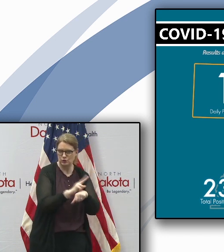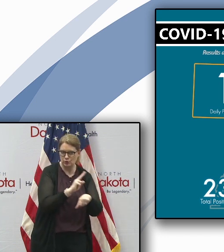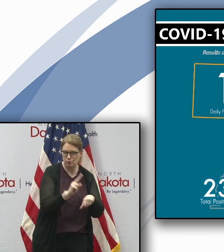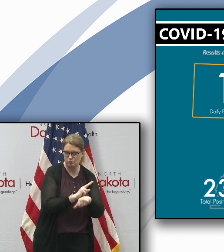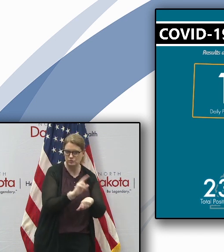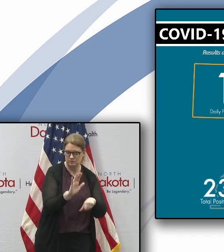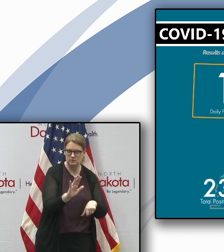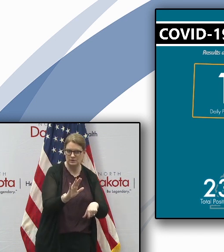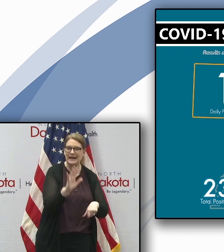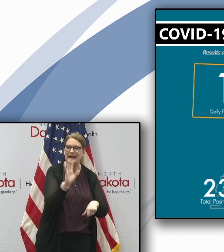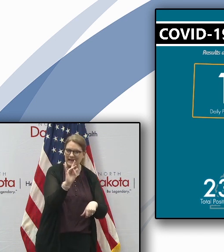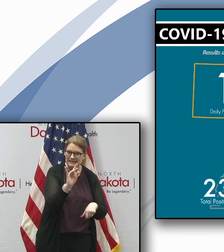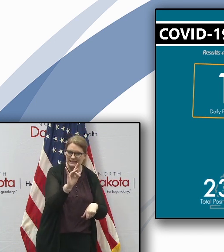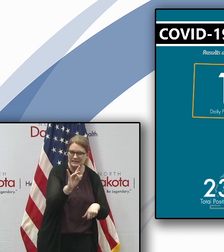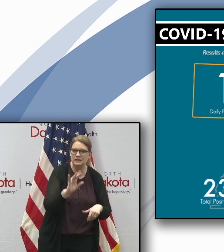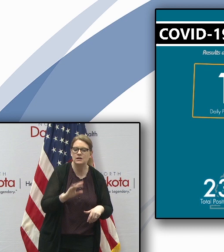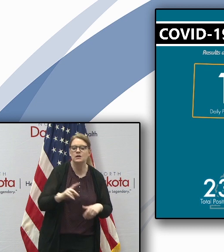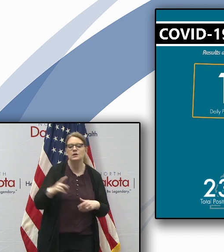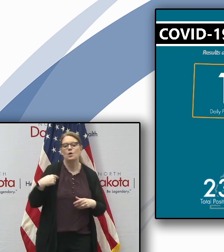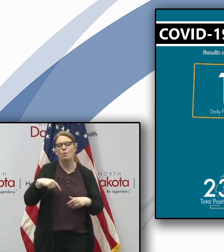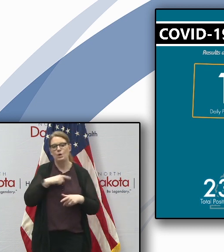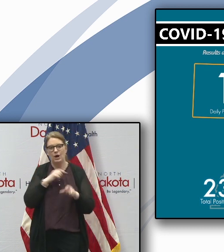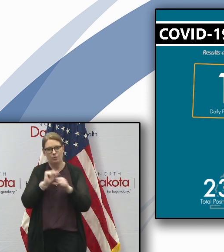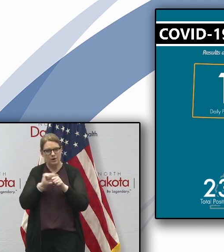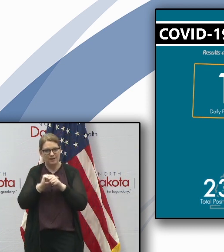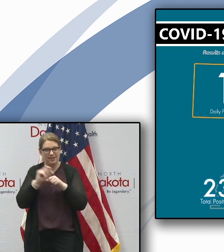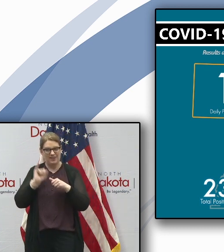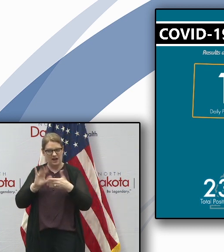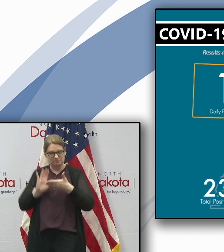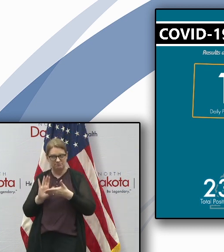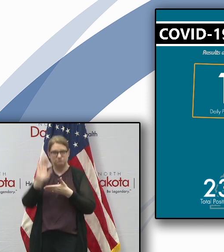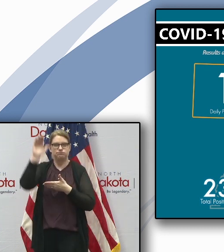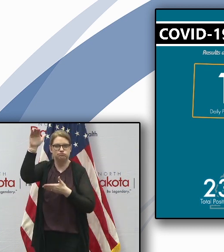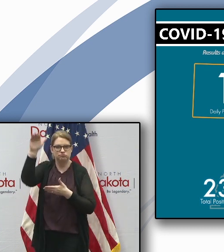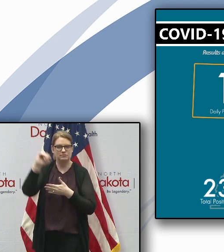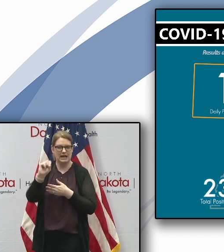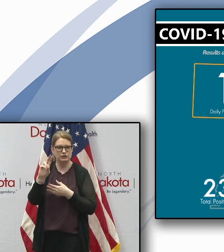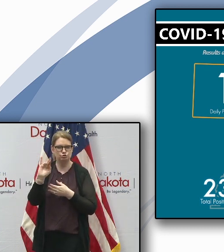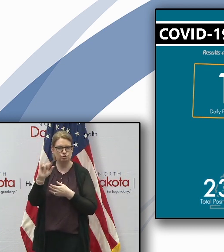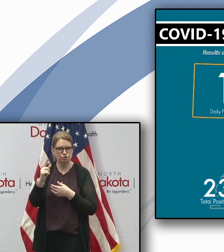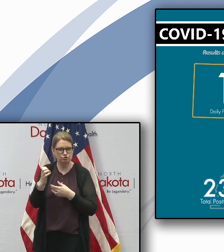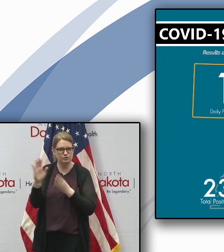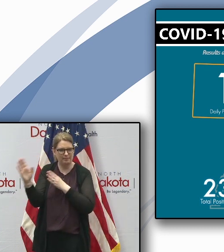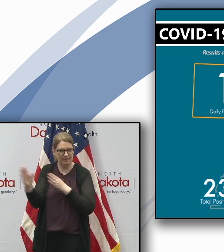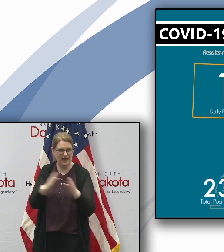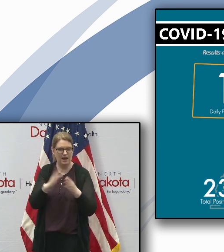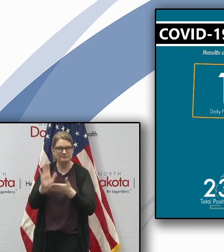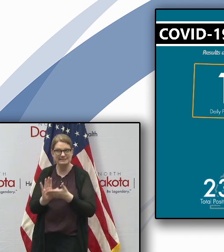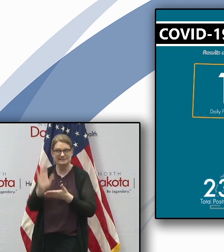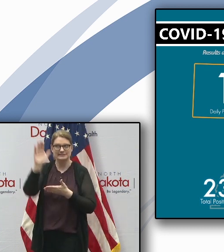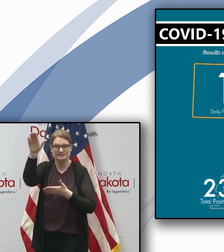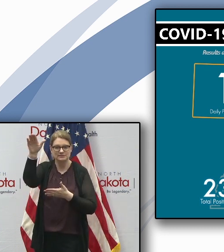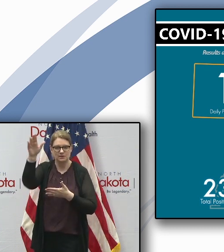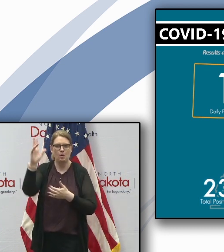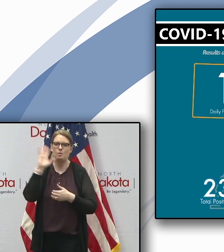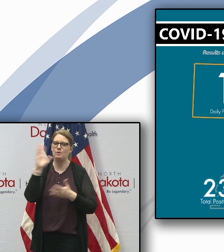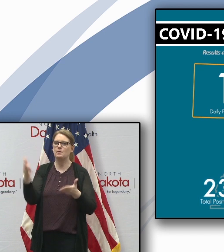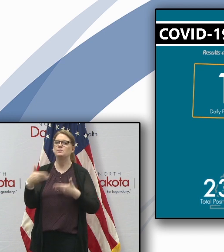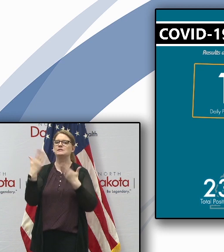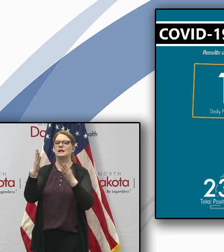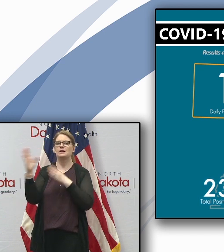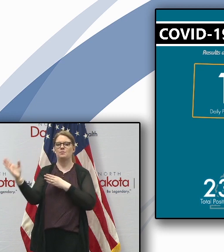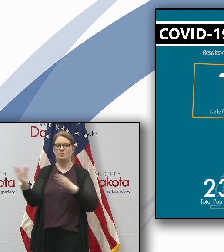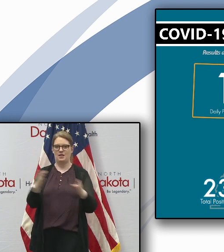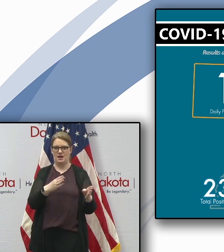on our health capacity surge plan, we know that we're going to be presenting a plan that has